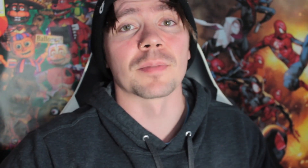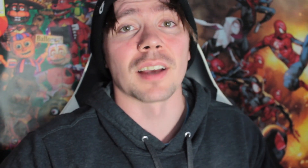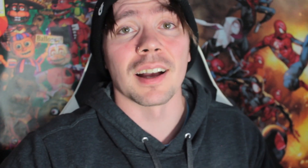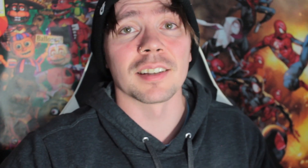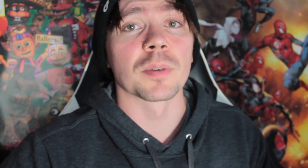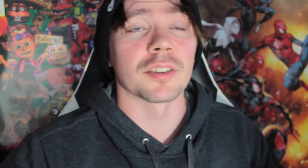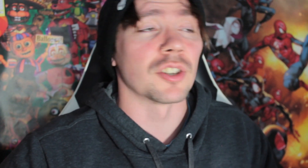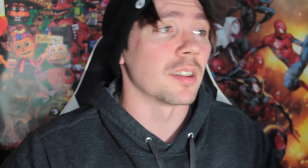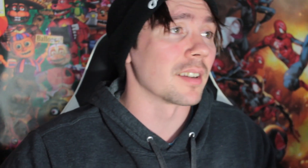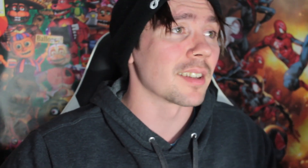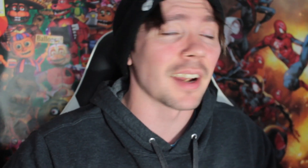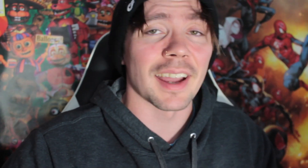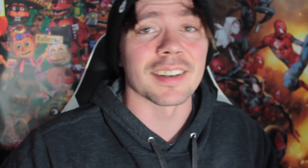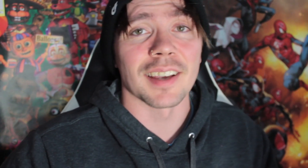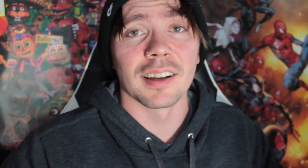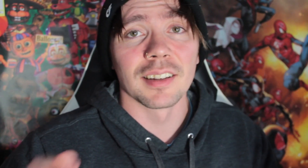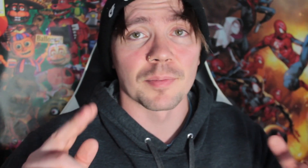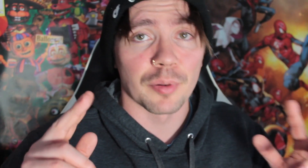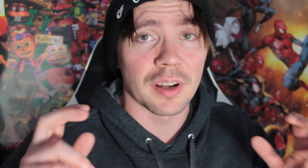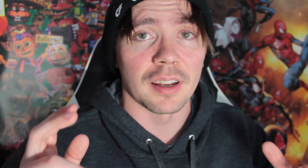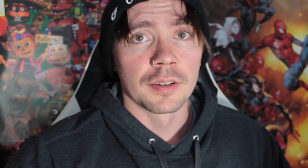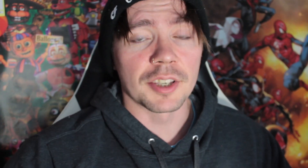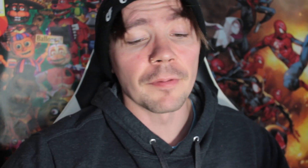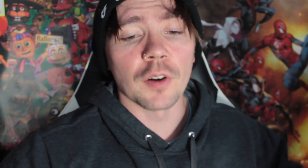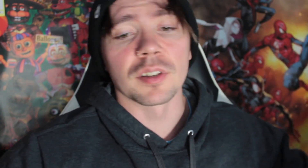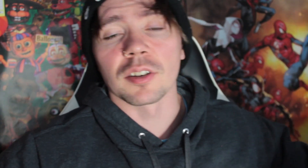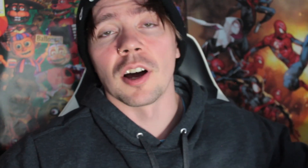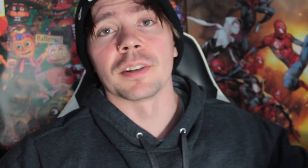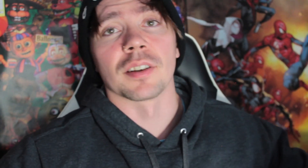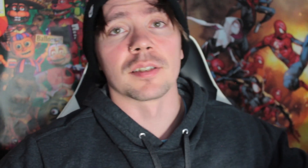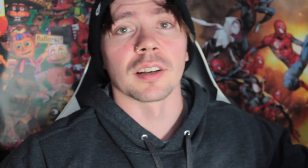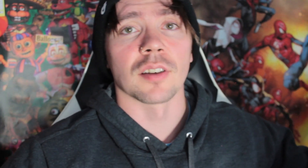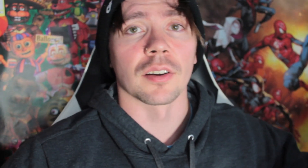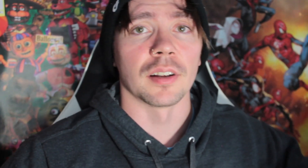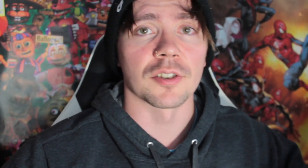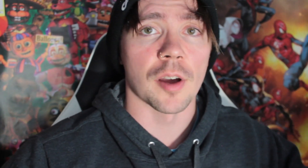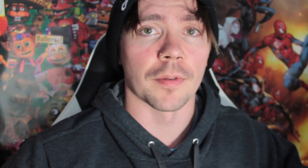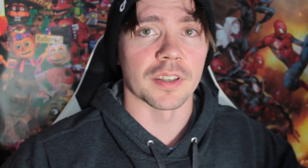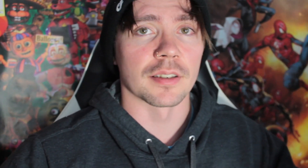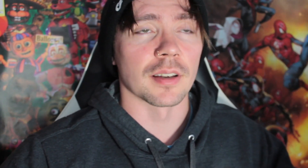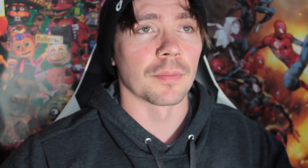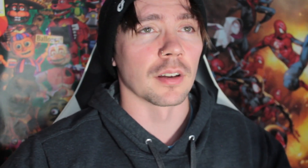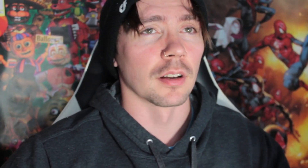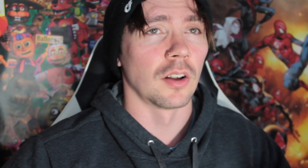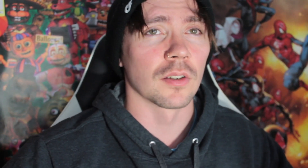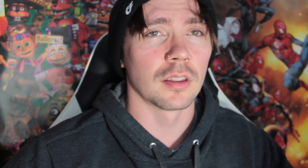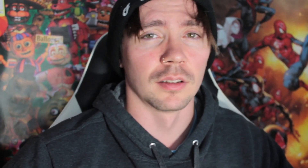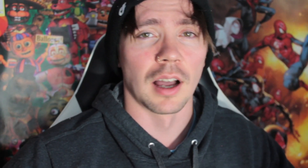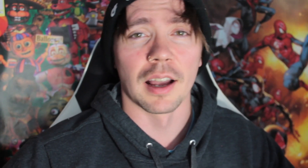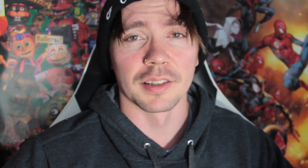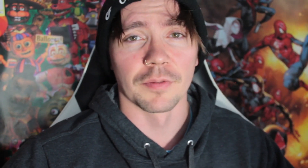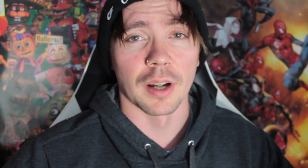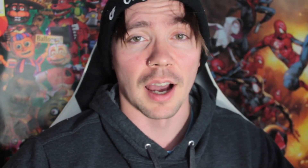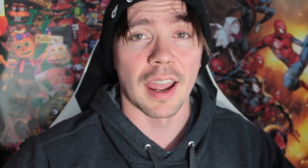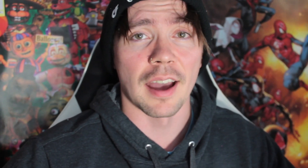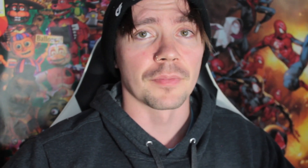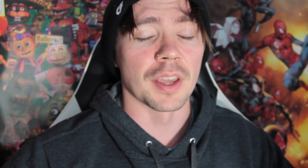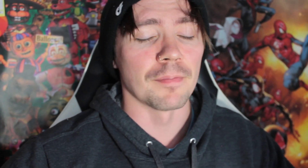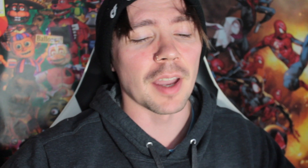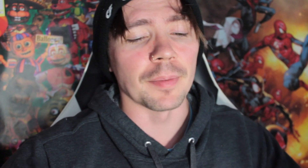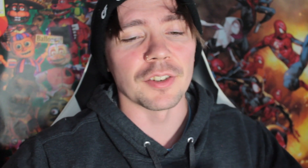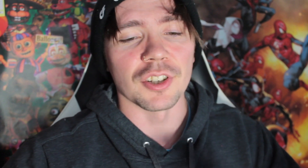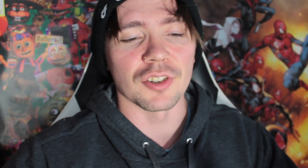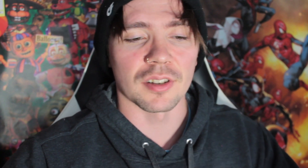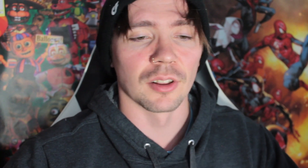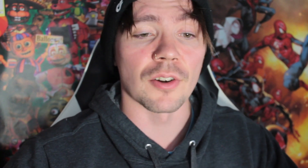threw up some signs because she thinks that ASL is pretty. Some folks in the comments on TikTok and Instagram have said something along the lines of what I have.